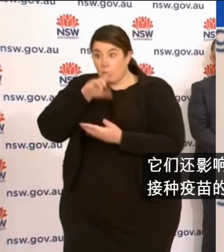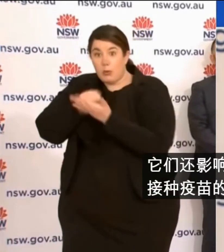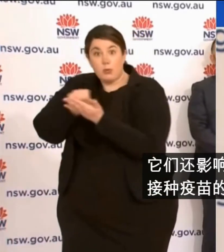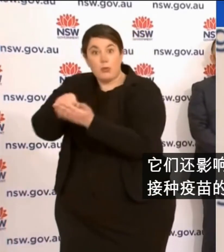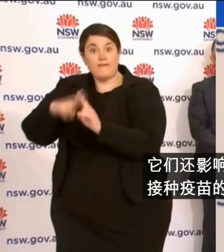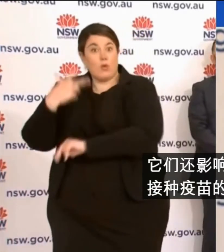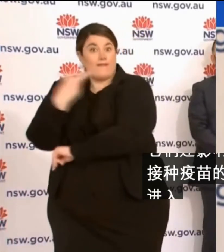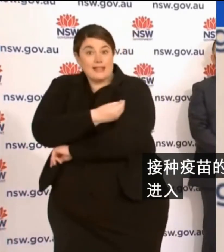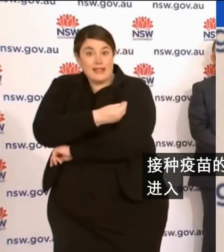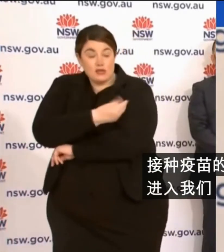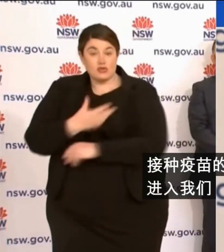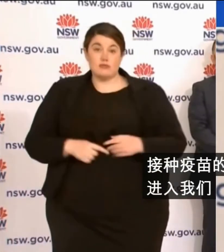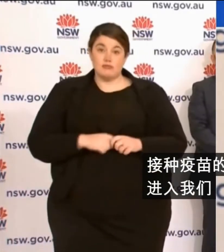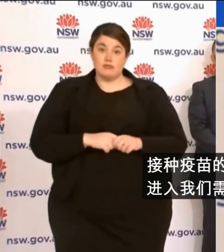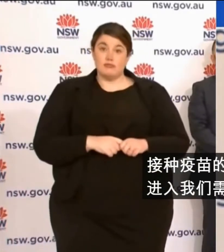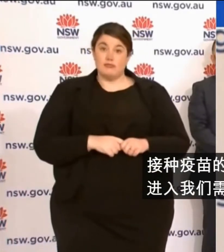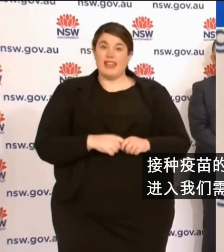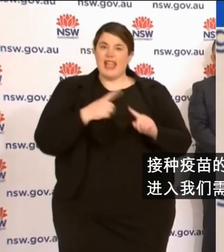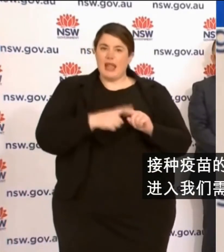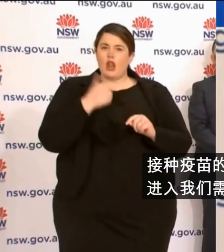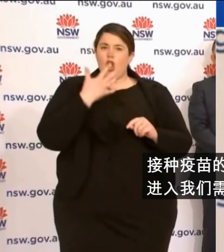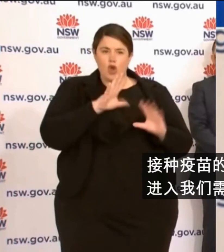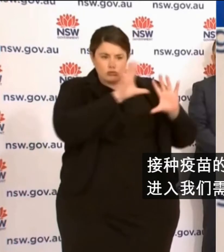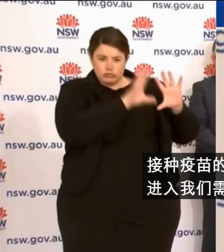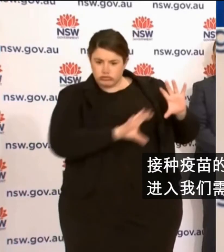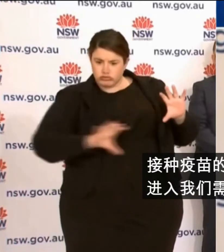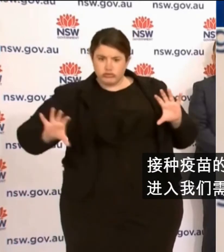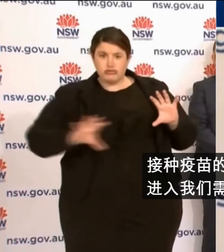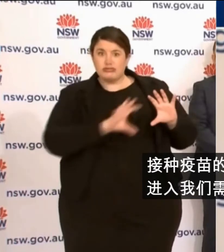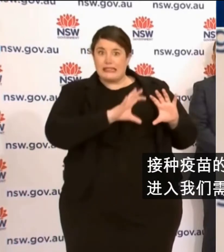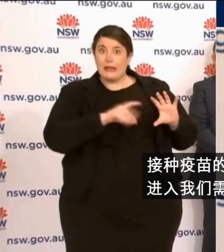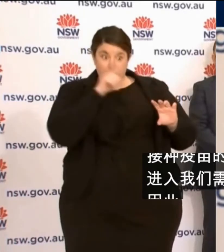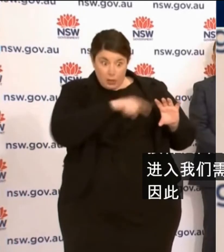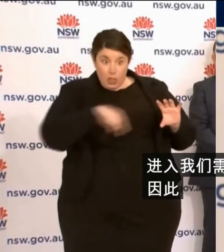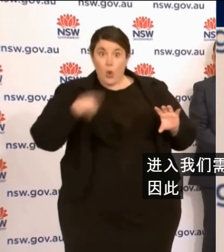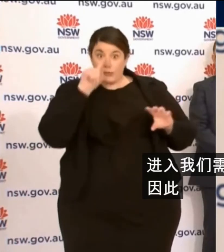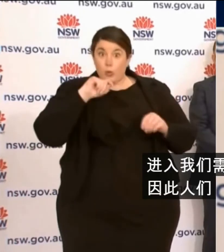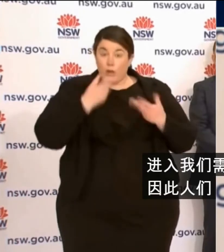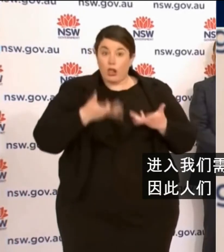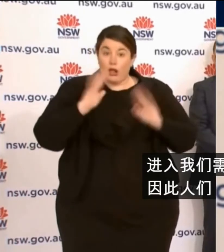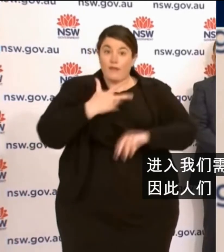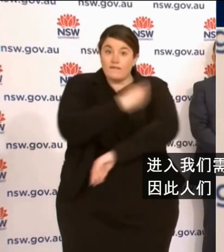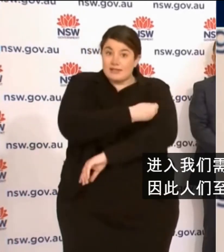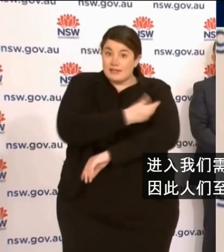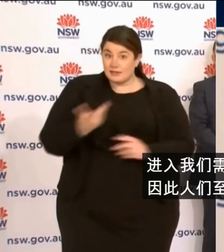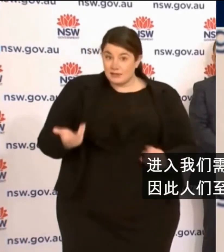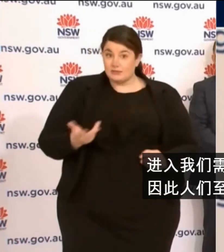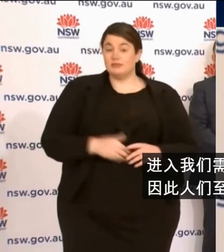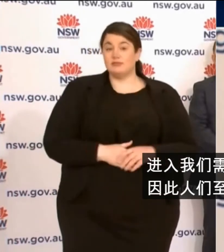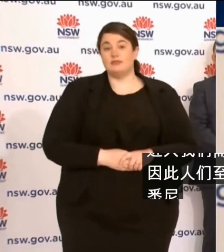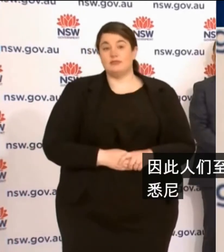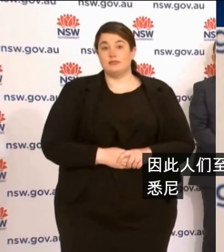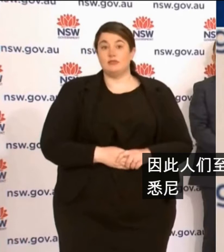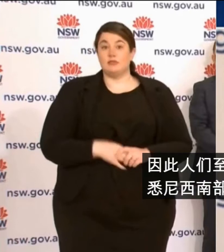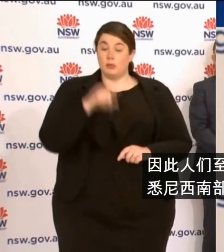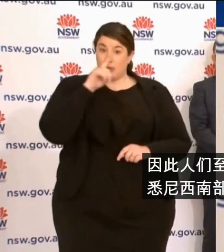the vaccine is getting into the places we need it. So it is critical that the people